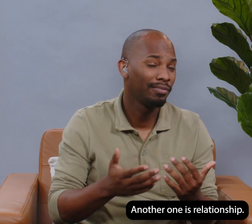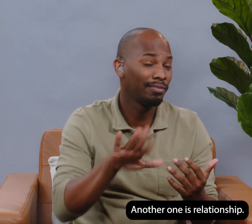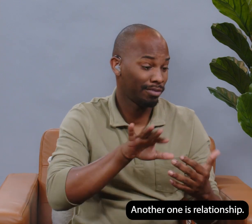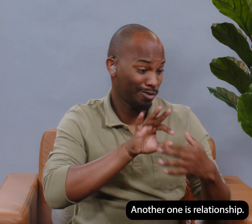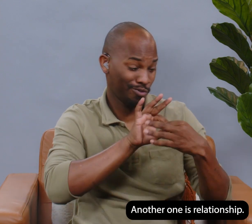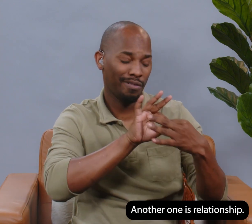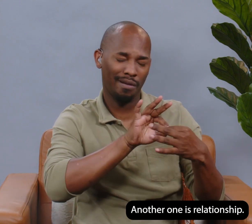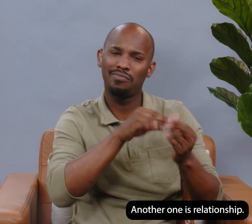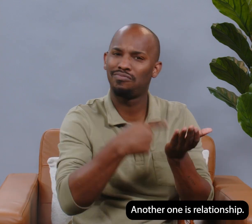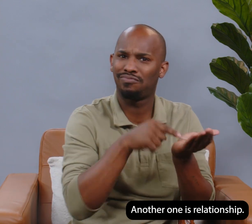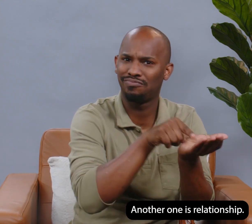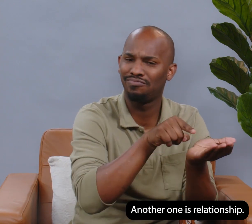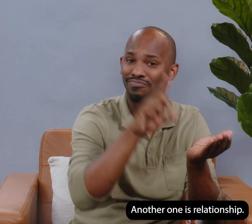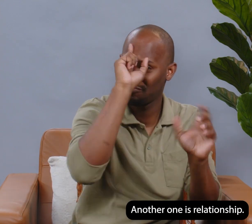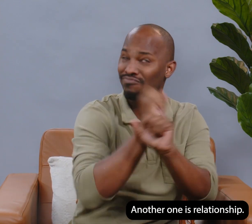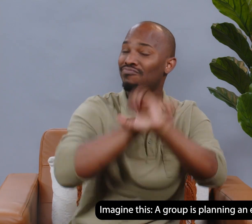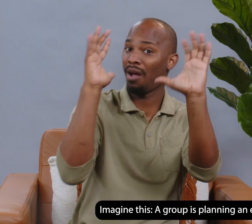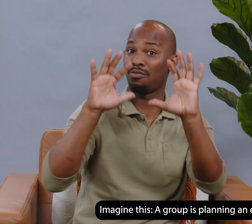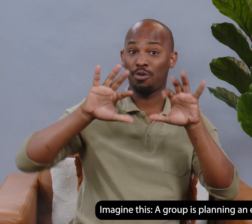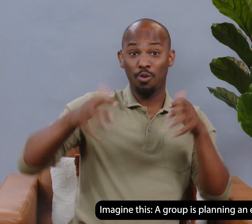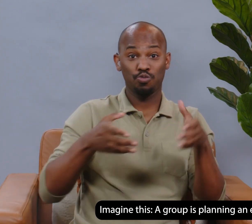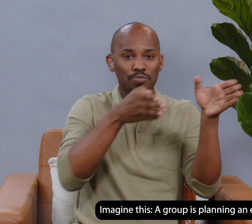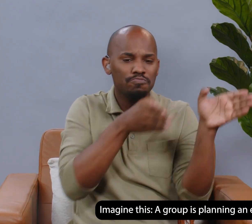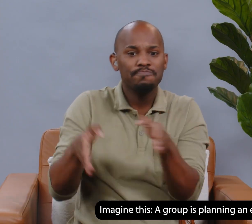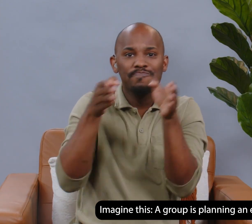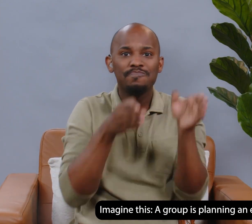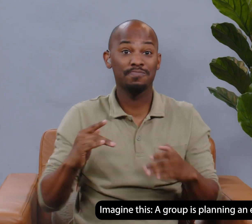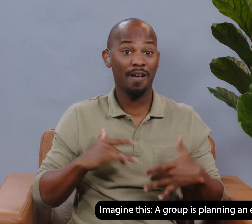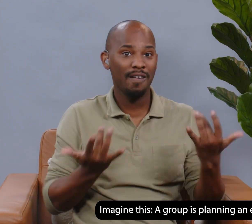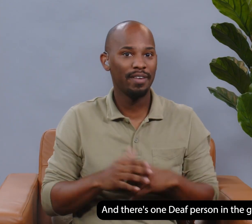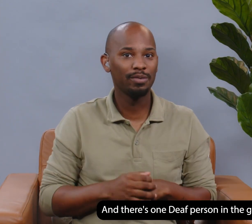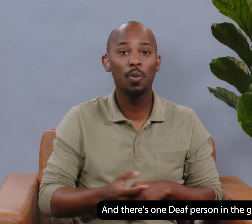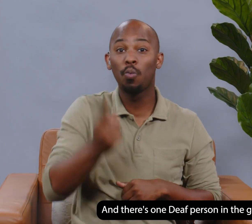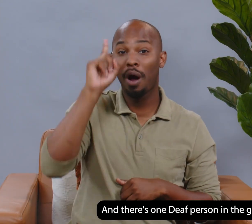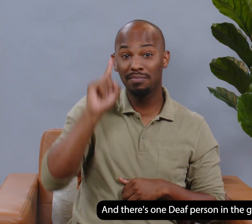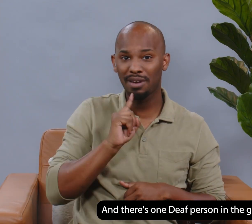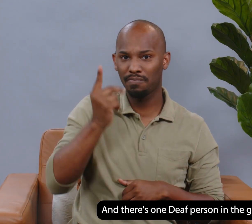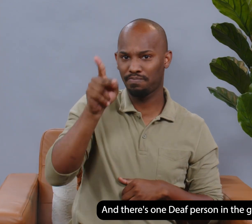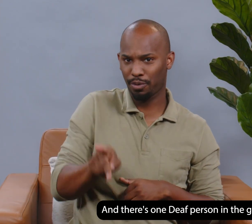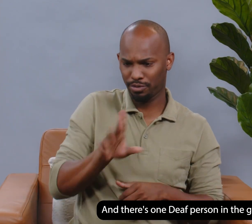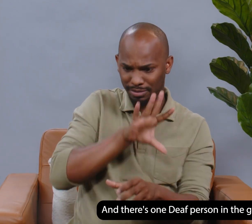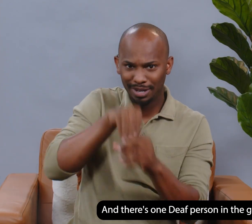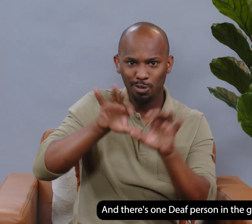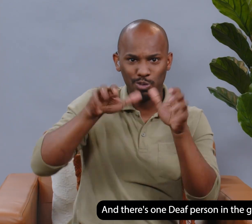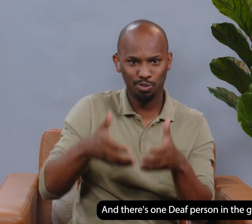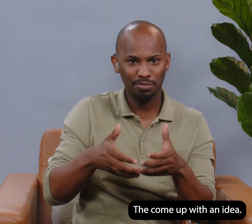Another one is relationship. Imagine that a group is planning an event, and there's one deaf person in the group.